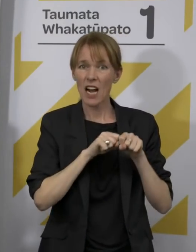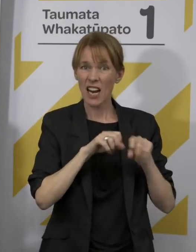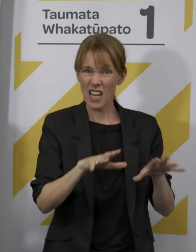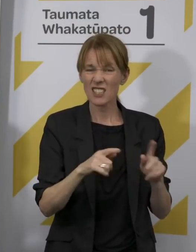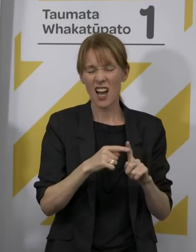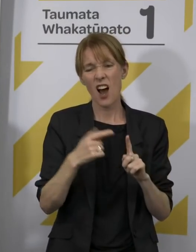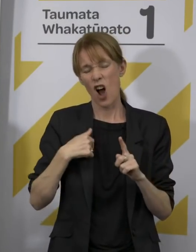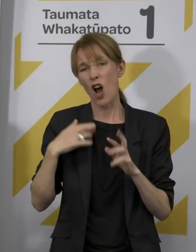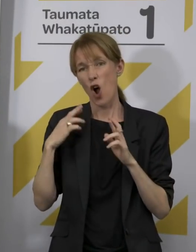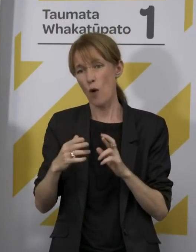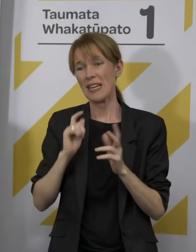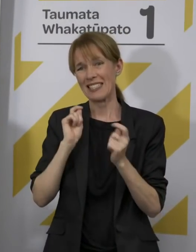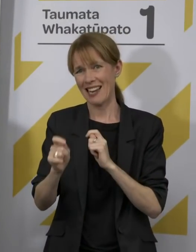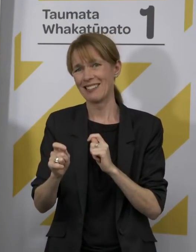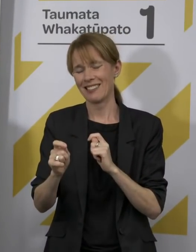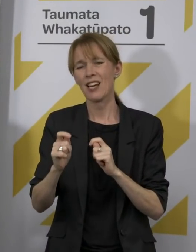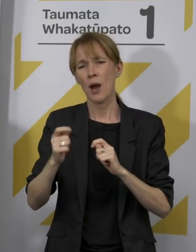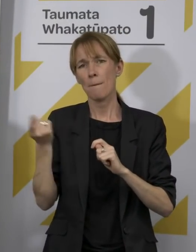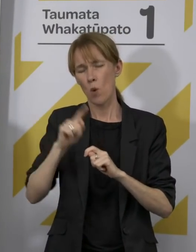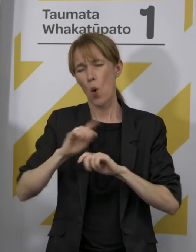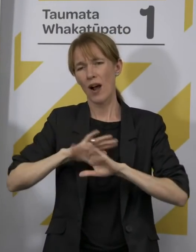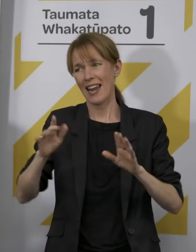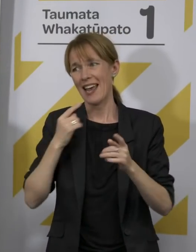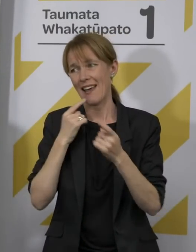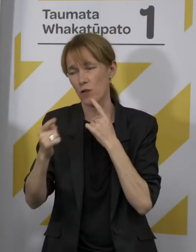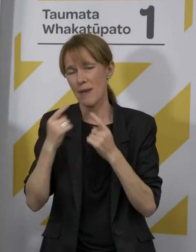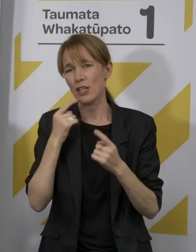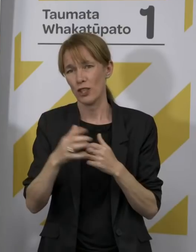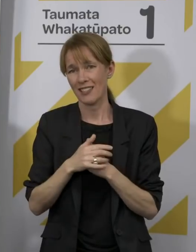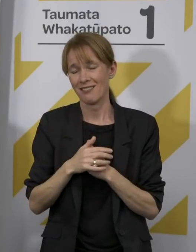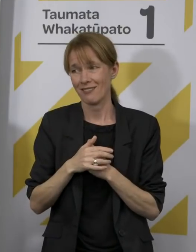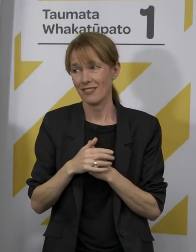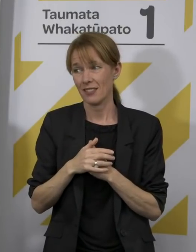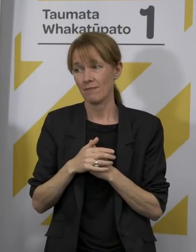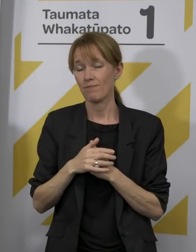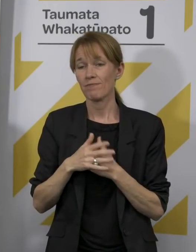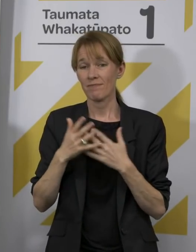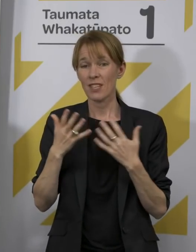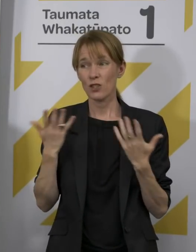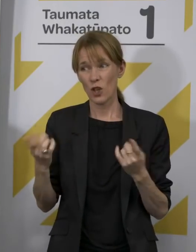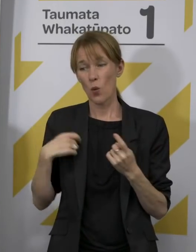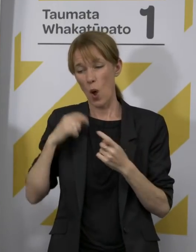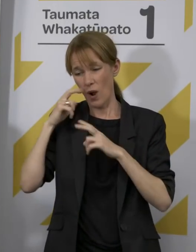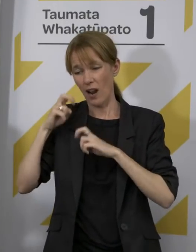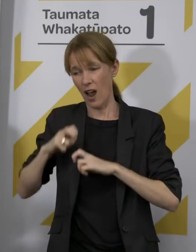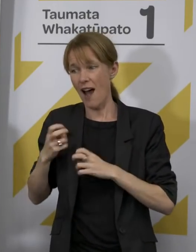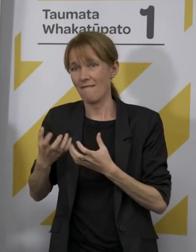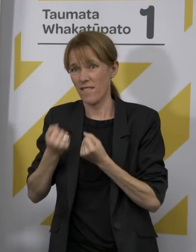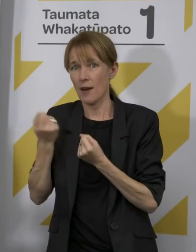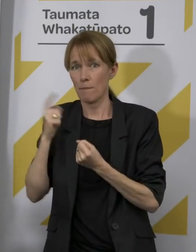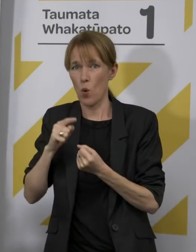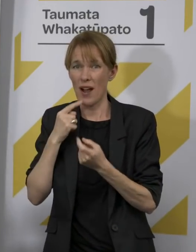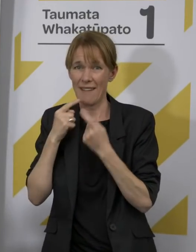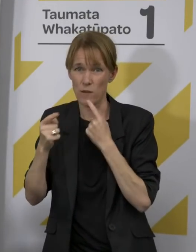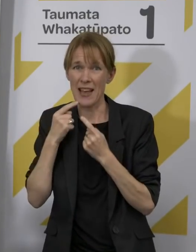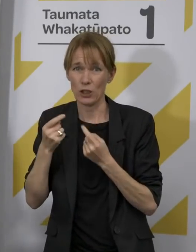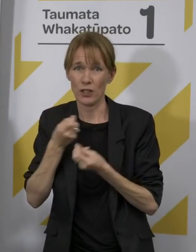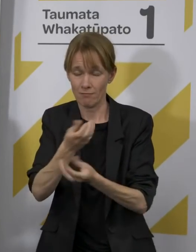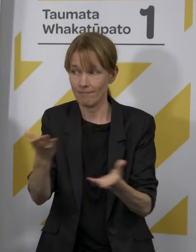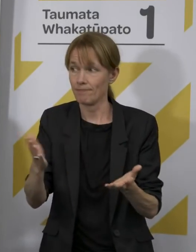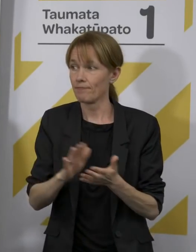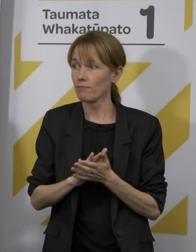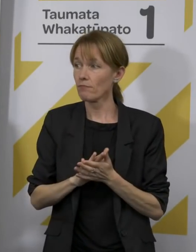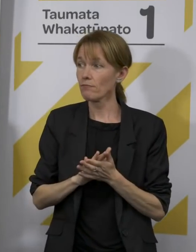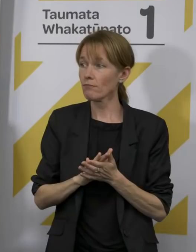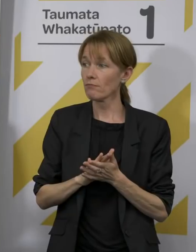they I can't say, I'm sorry, but I will find that out. But shouldn't you already have the Hi, is the Ministry of